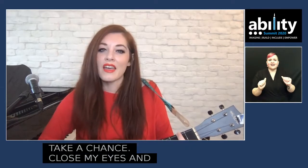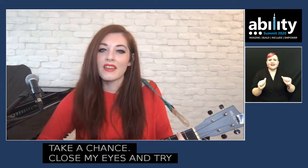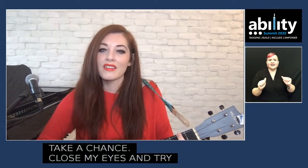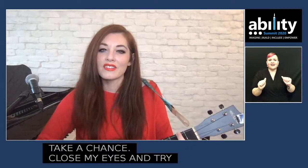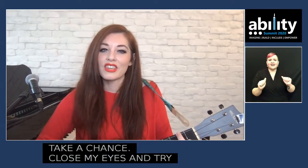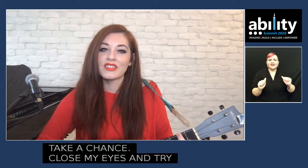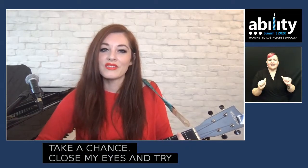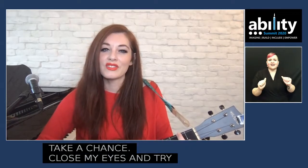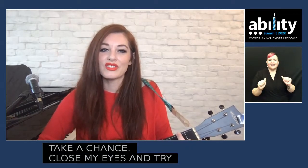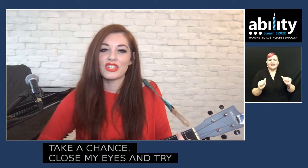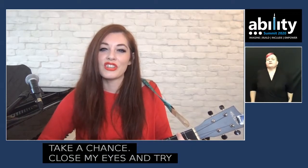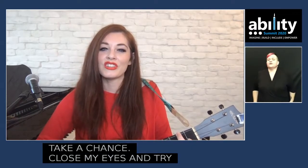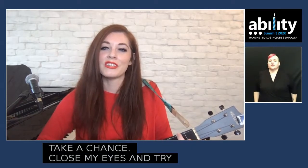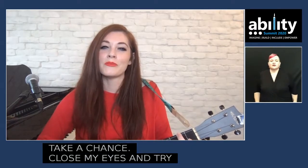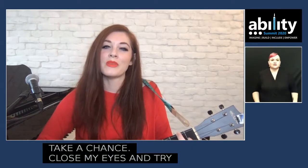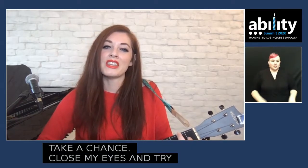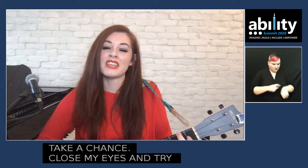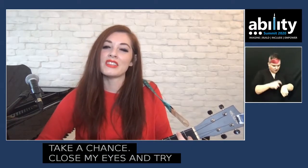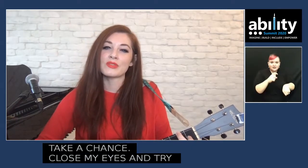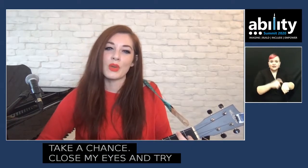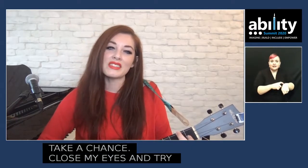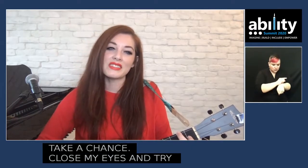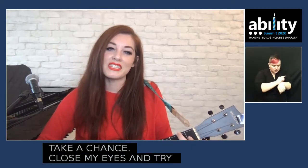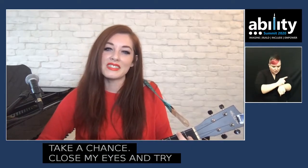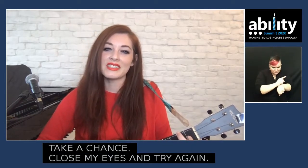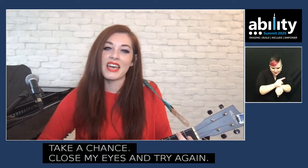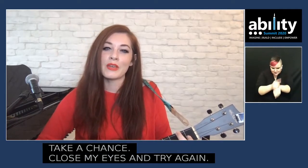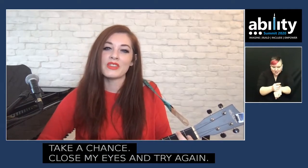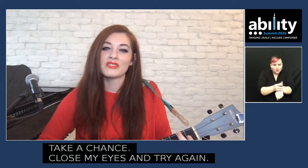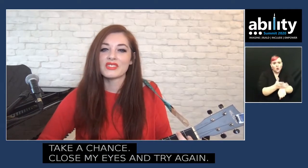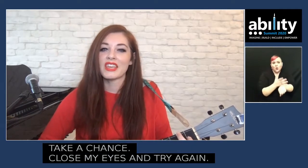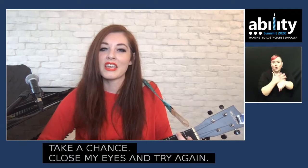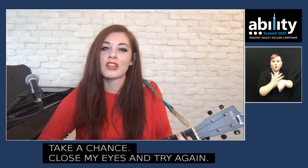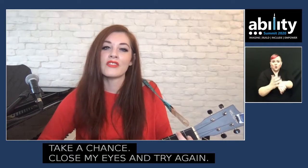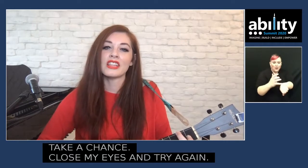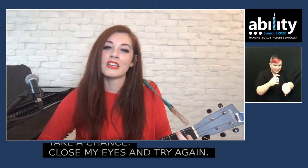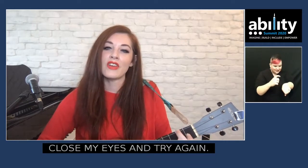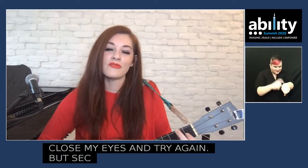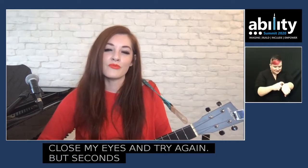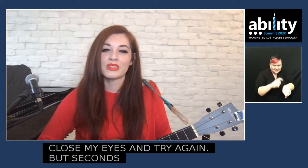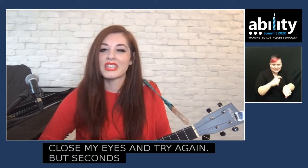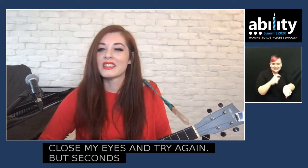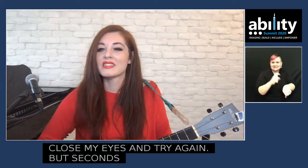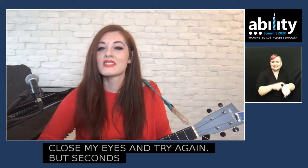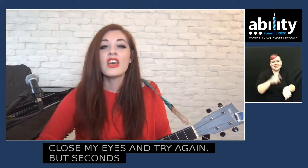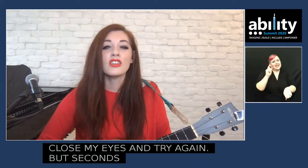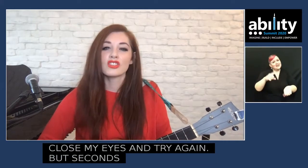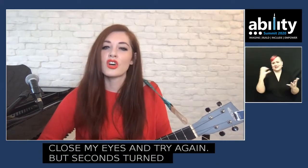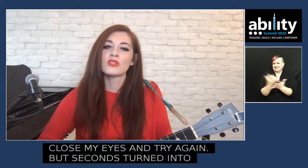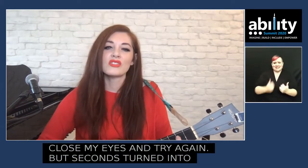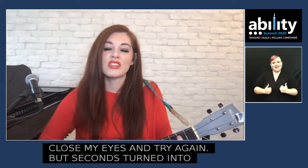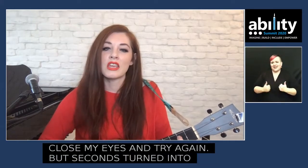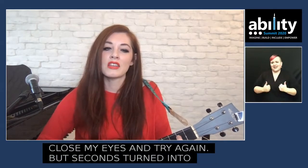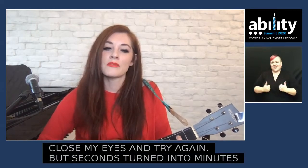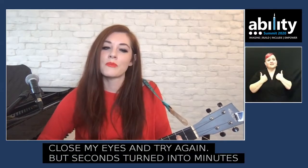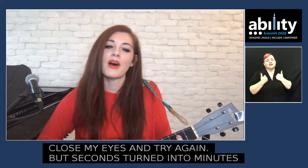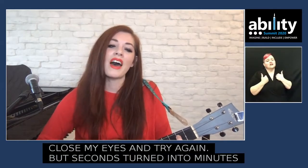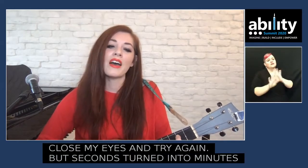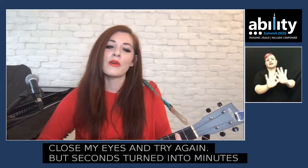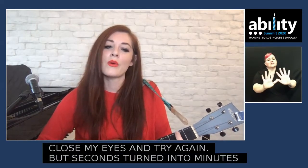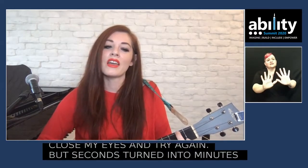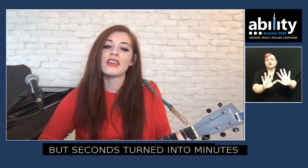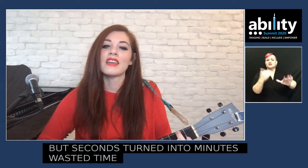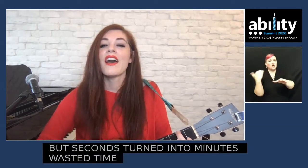But seconds turned into minutes, wasted time instead of living. Please don't stand